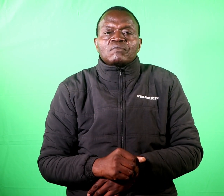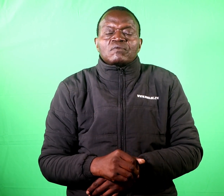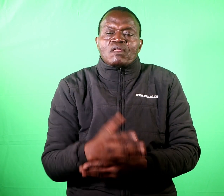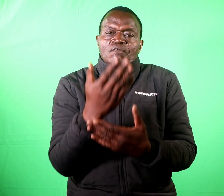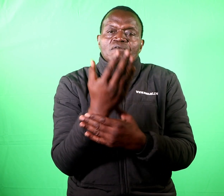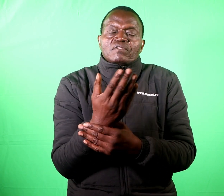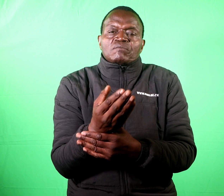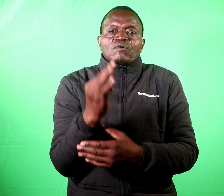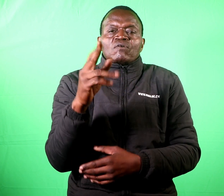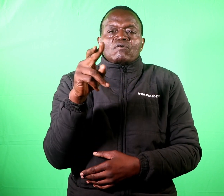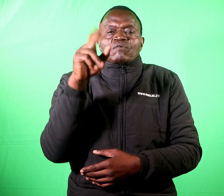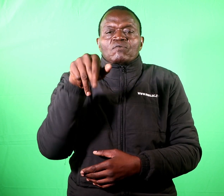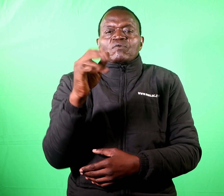vegetable or fruits production